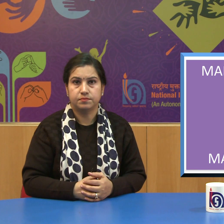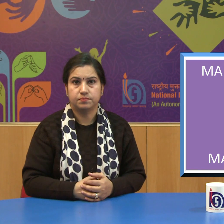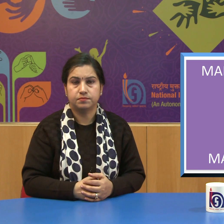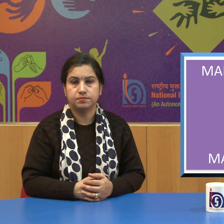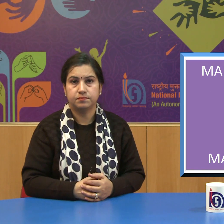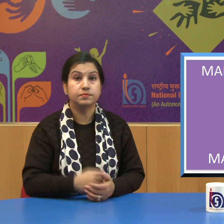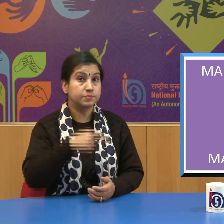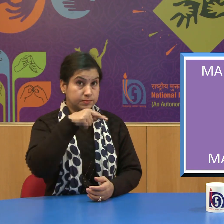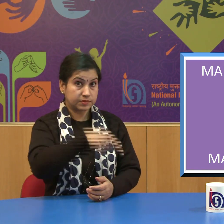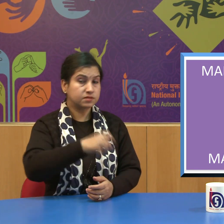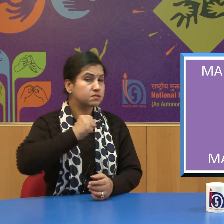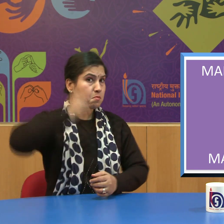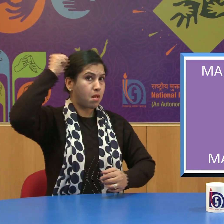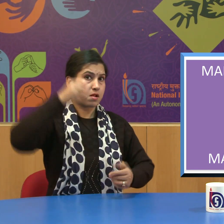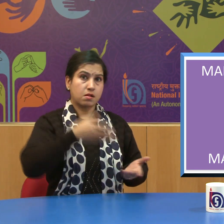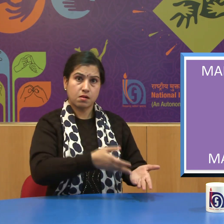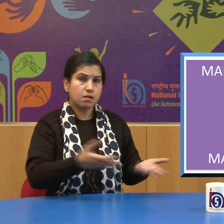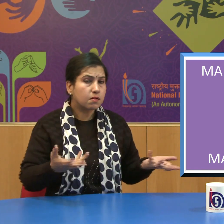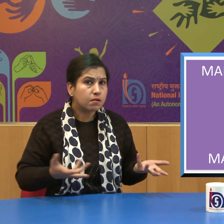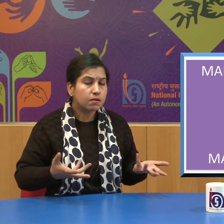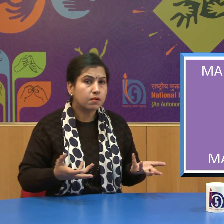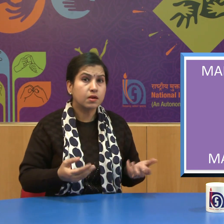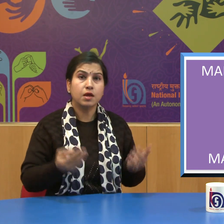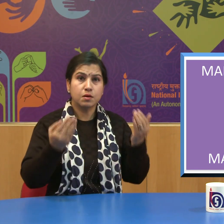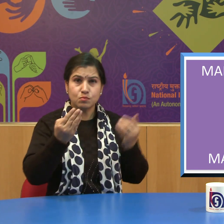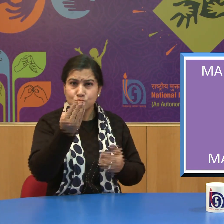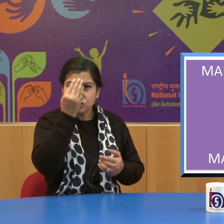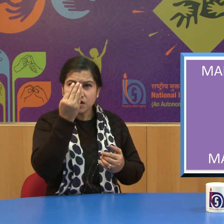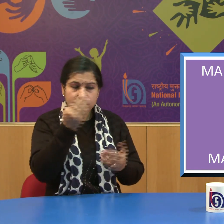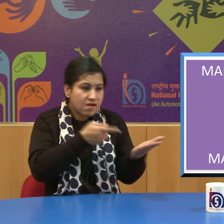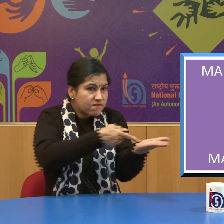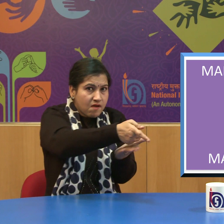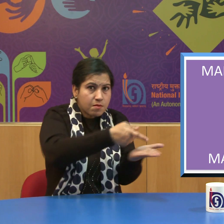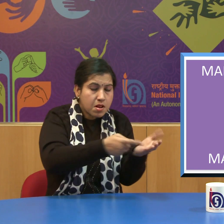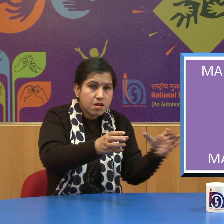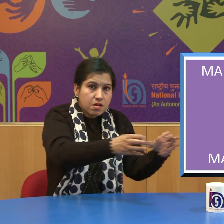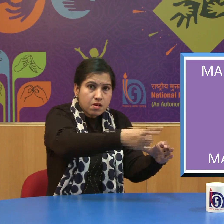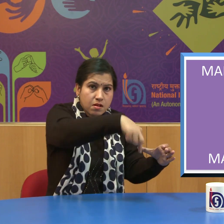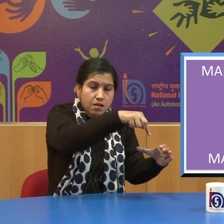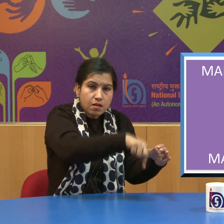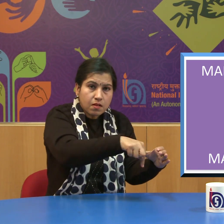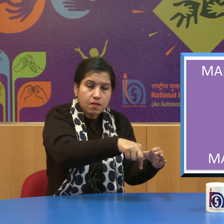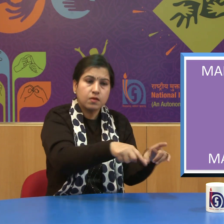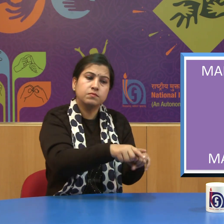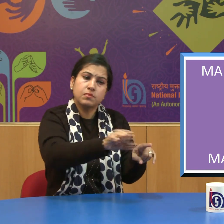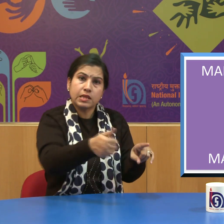In this rebellion, the Muslim farmers revolted against the Hindu landlords.